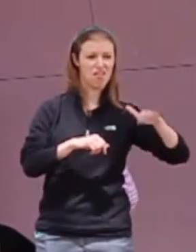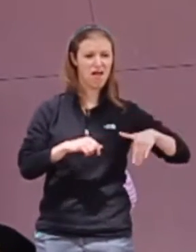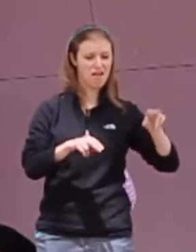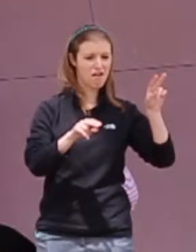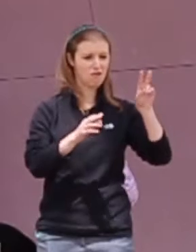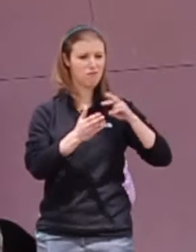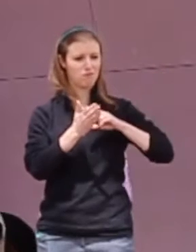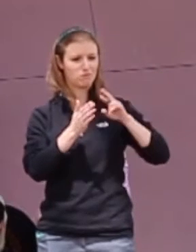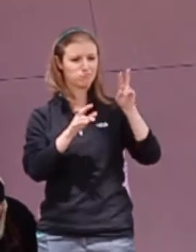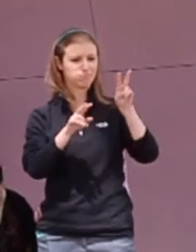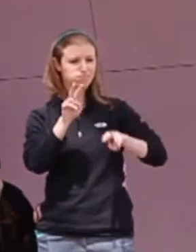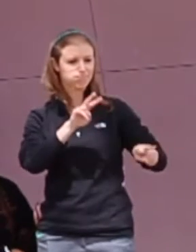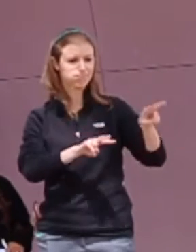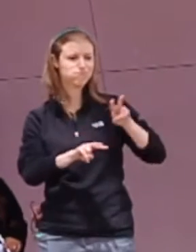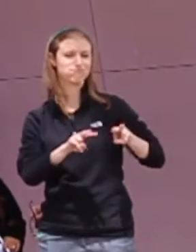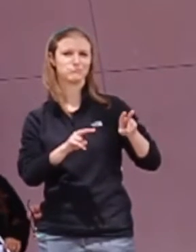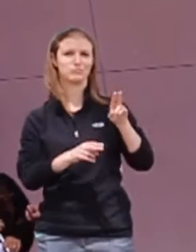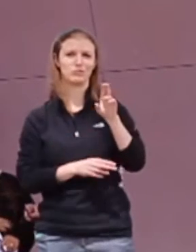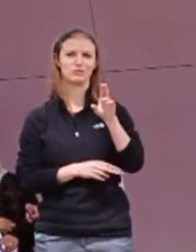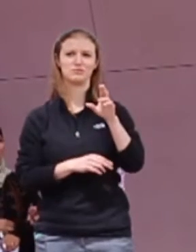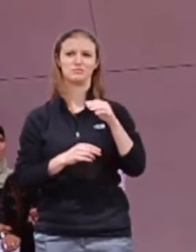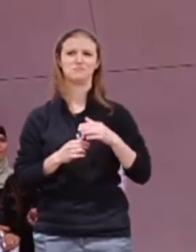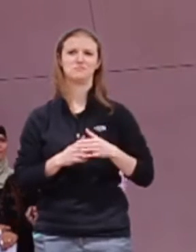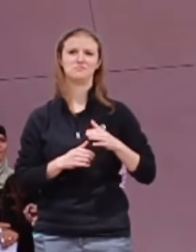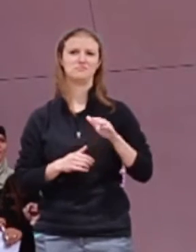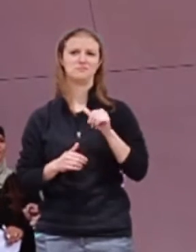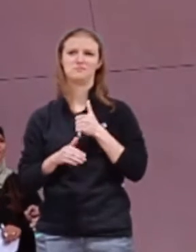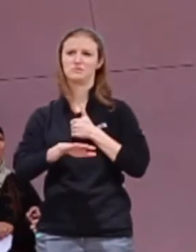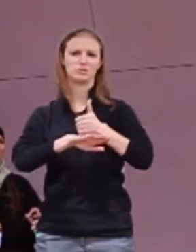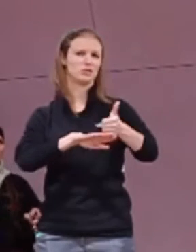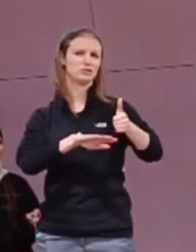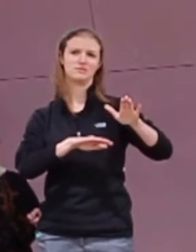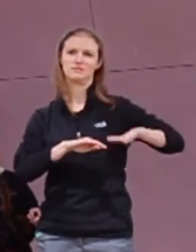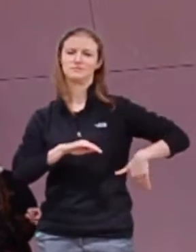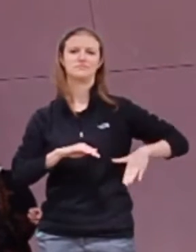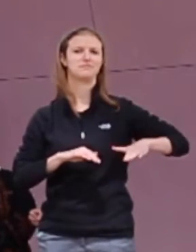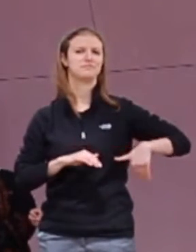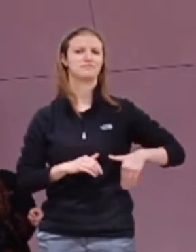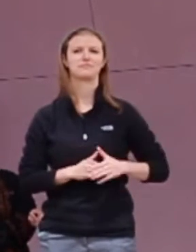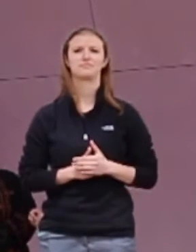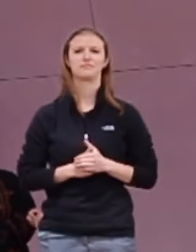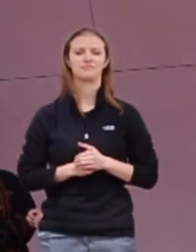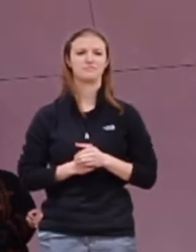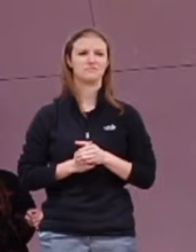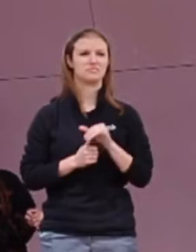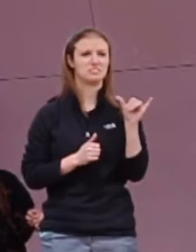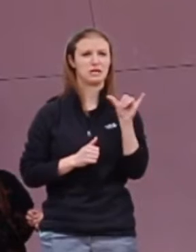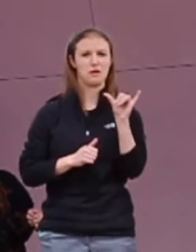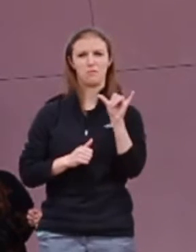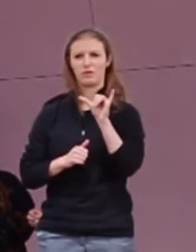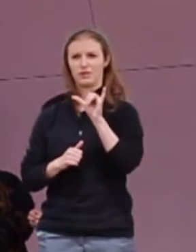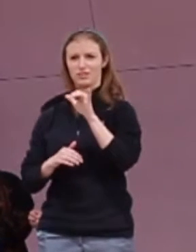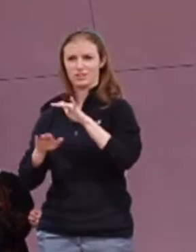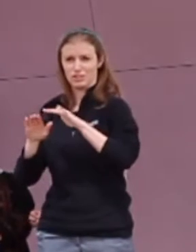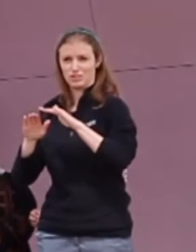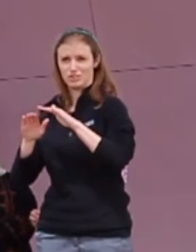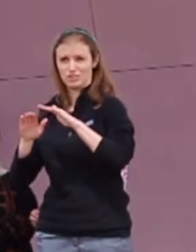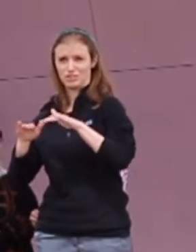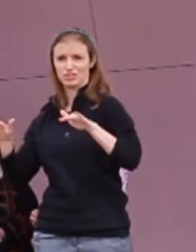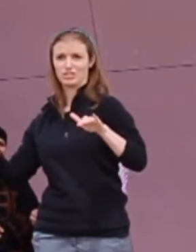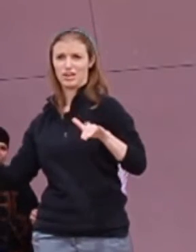for indictment. There are over 400 child abuse cases in the same situation. And it is